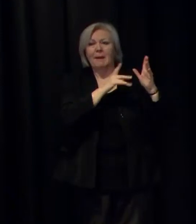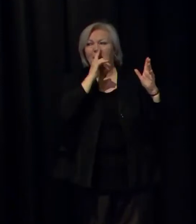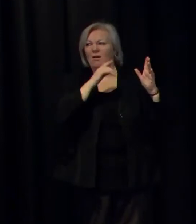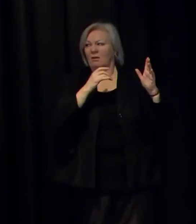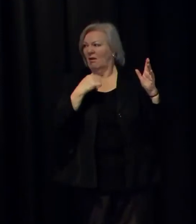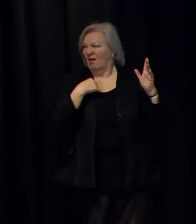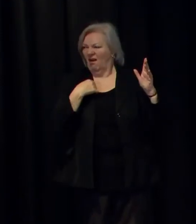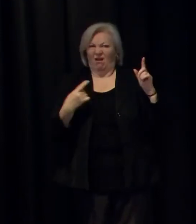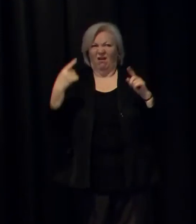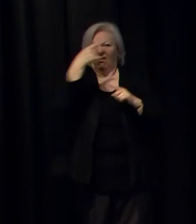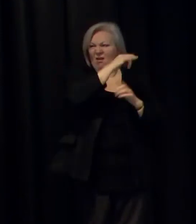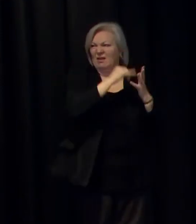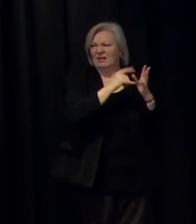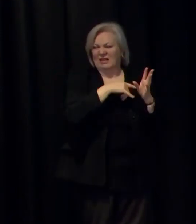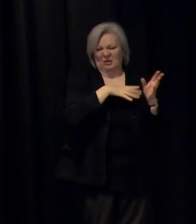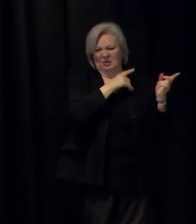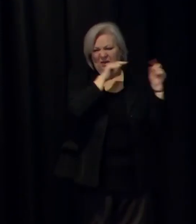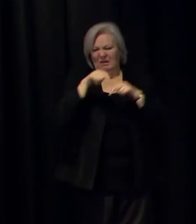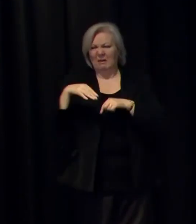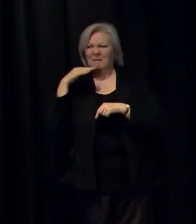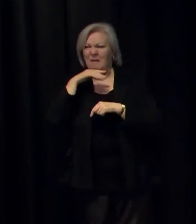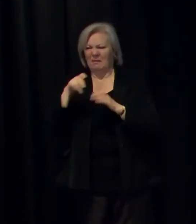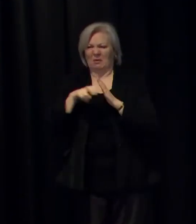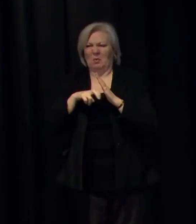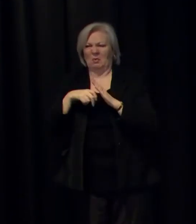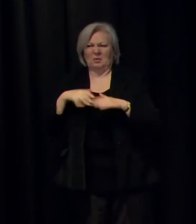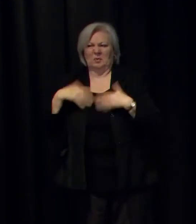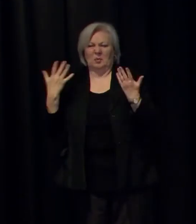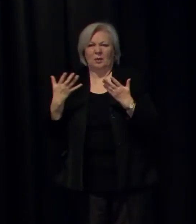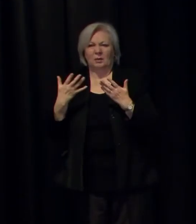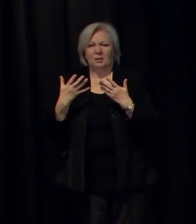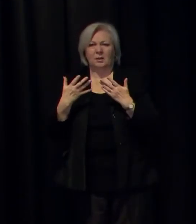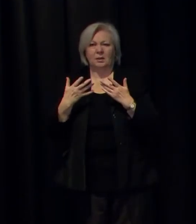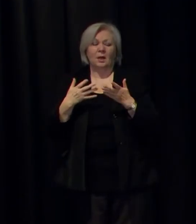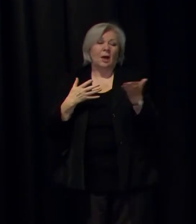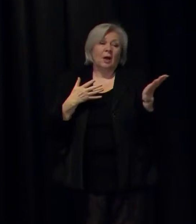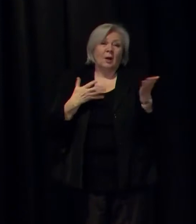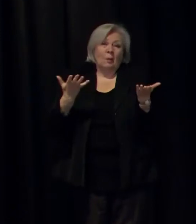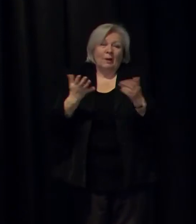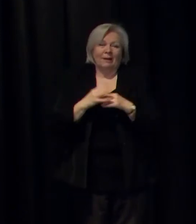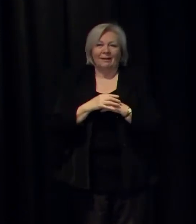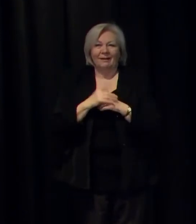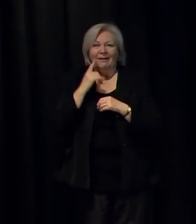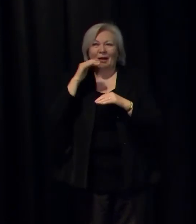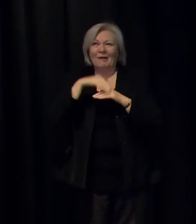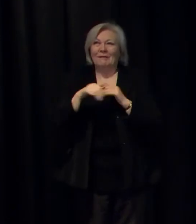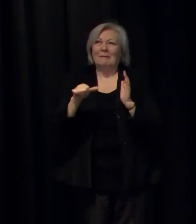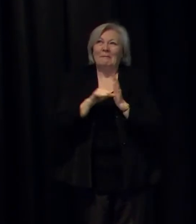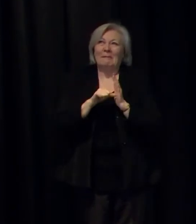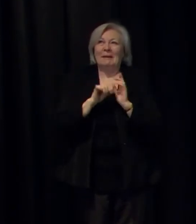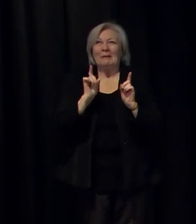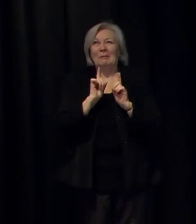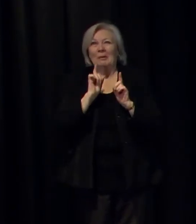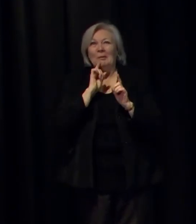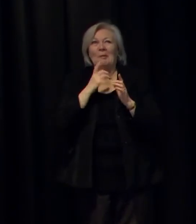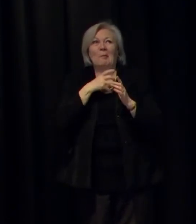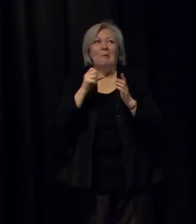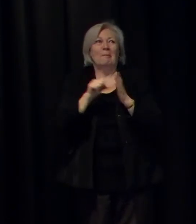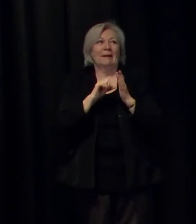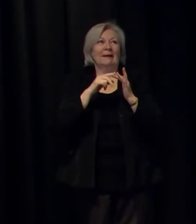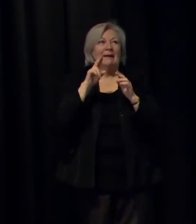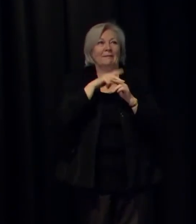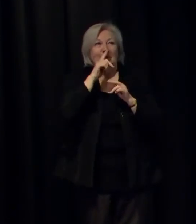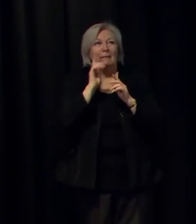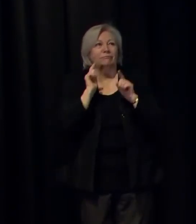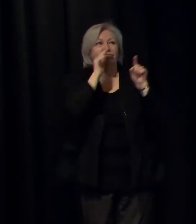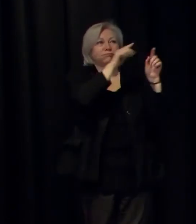Sydney and give them their money rather than coming to Melbourne? Well, I'm always interested in economic development and as much activity as